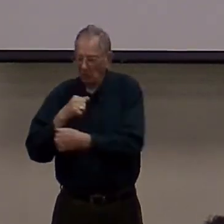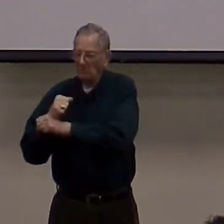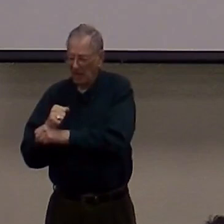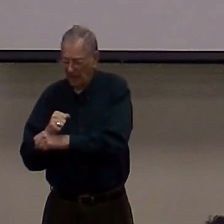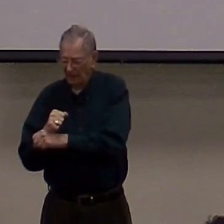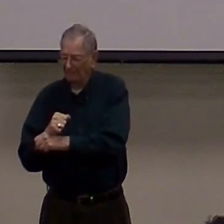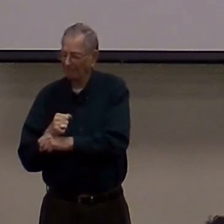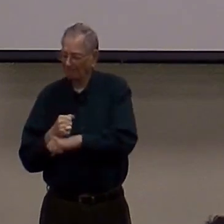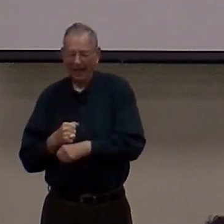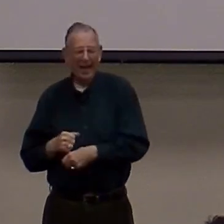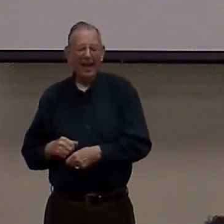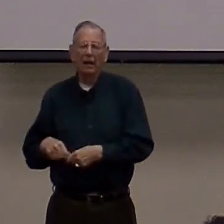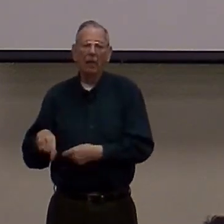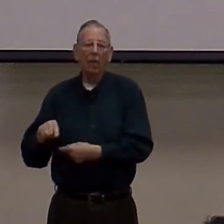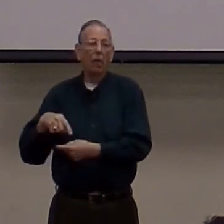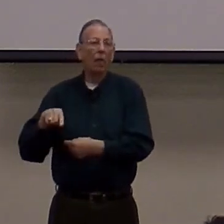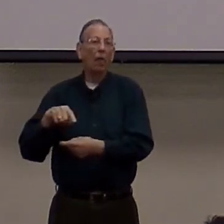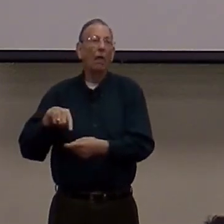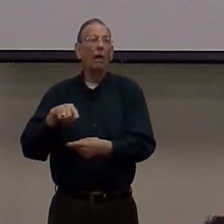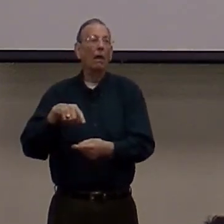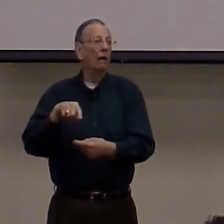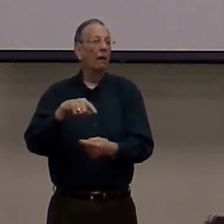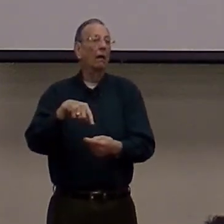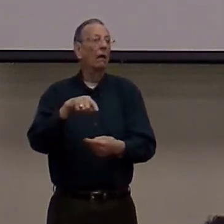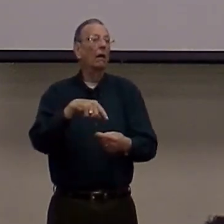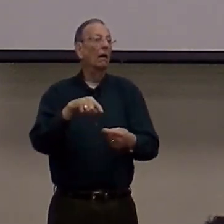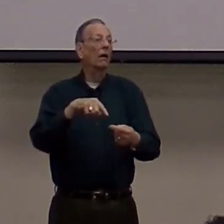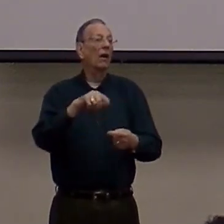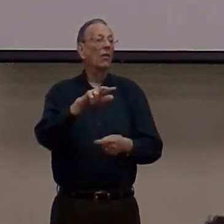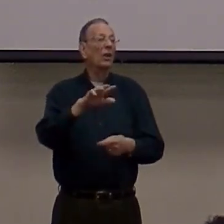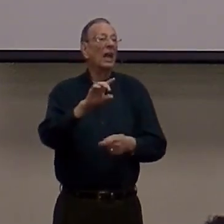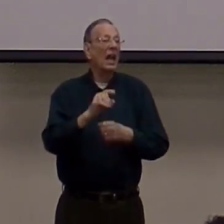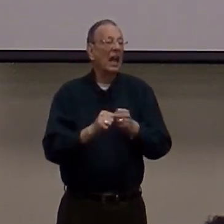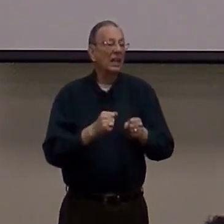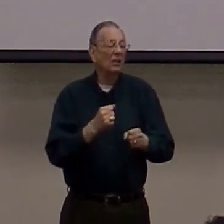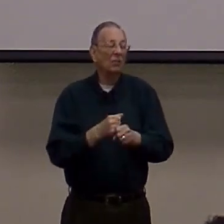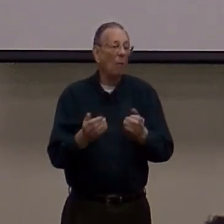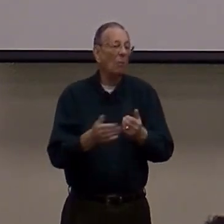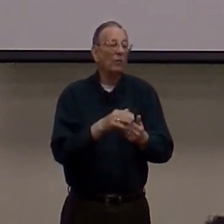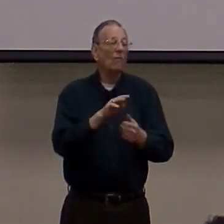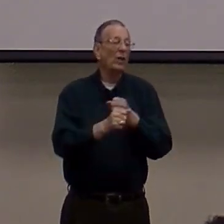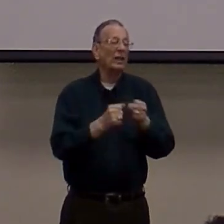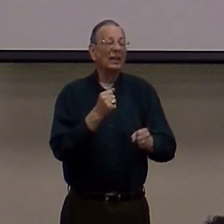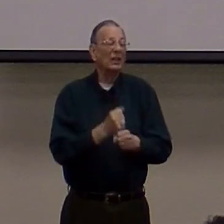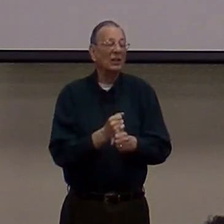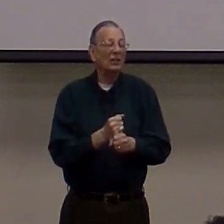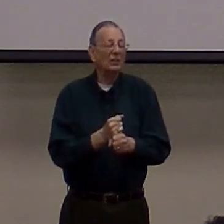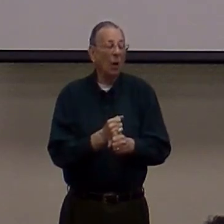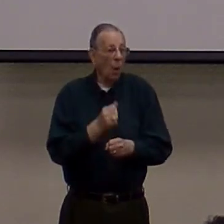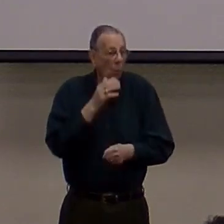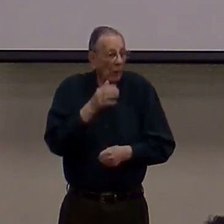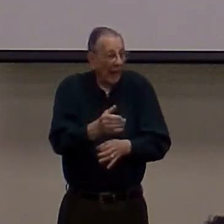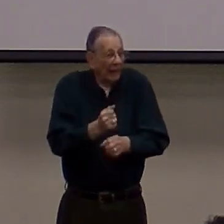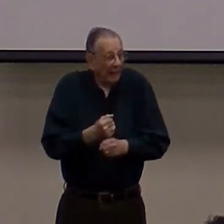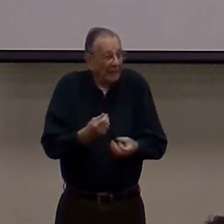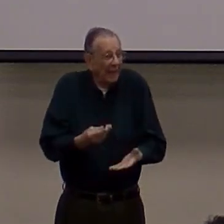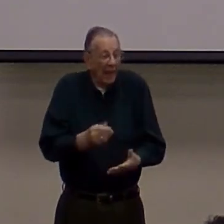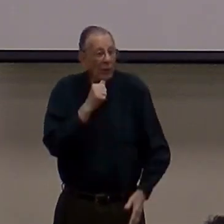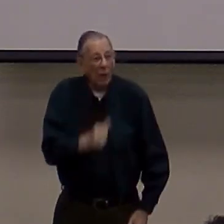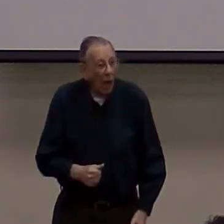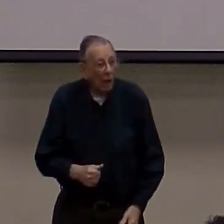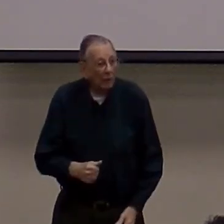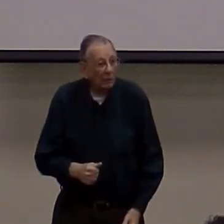bondage, but they've wandered around the desert for 38 years or 40 years. Will they get the land or